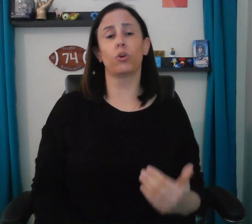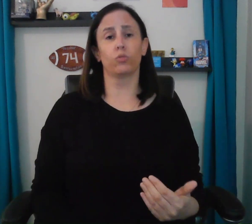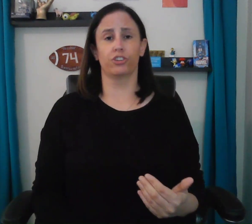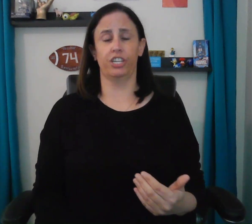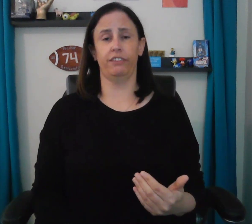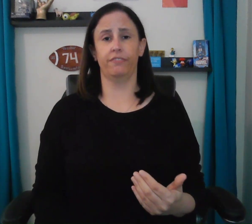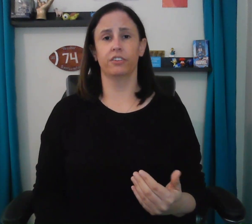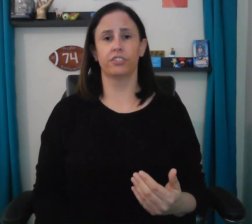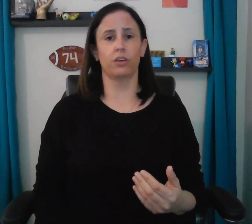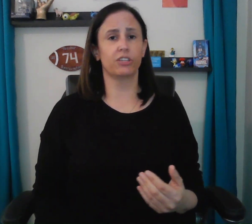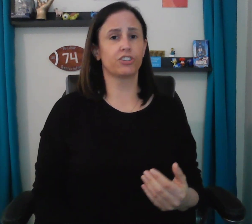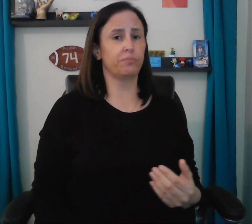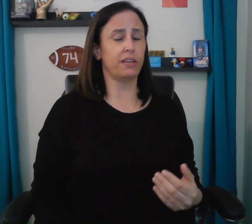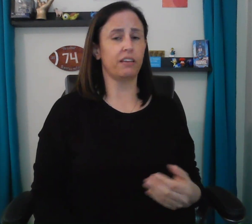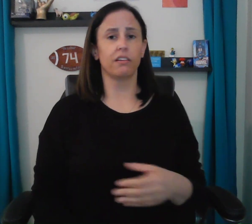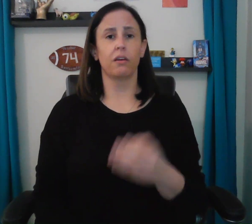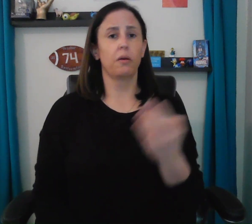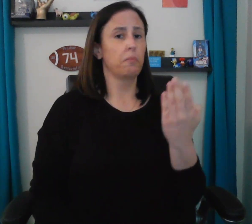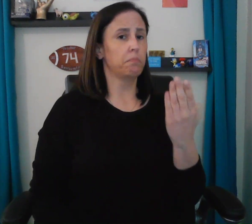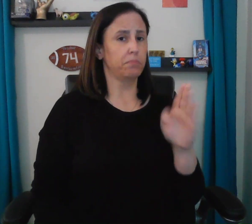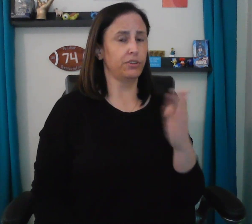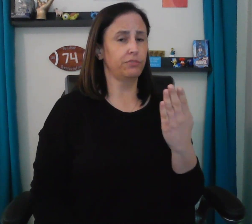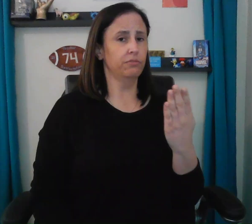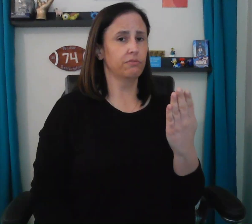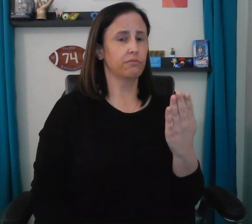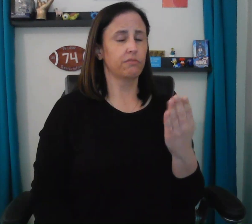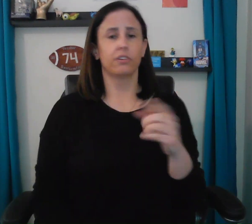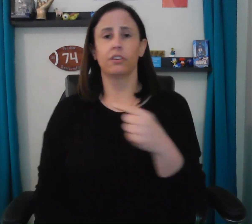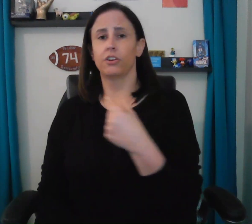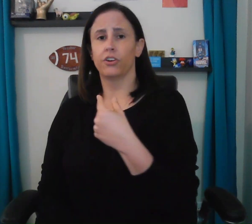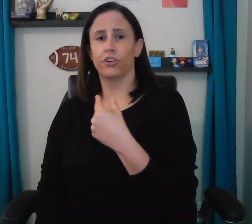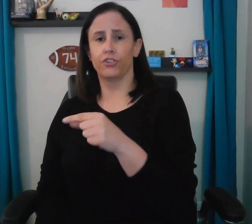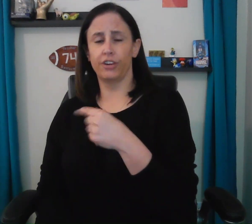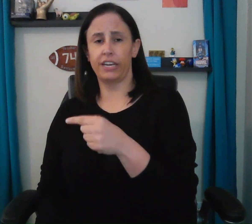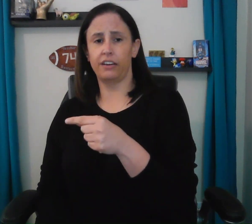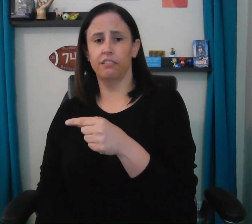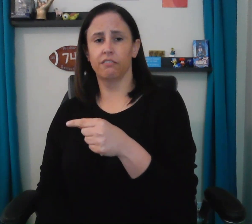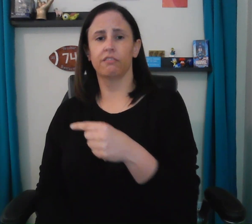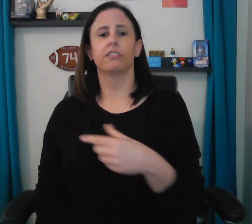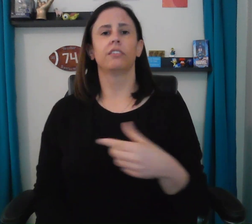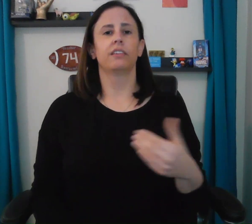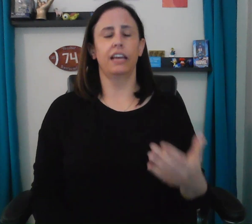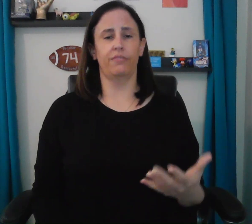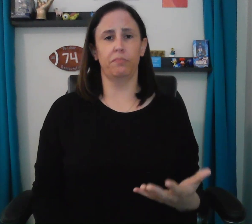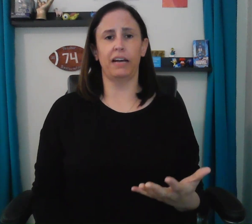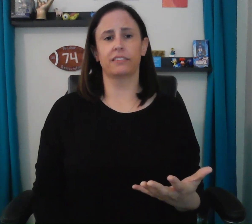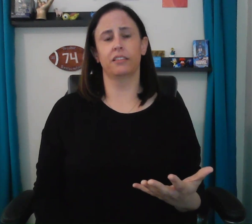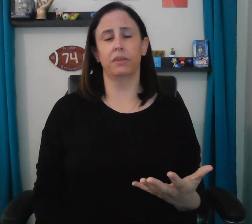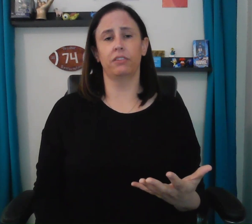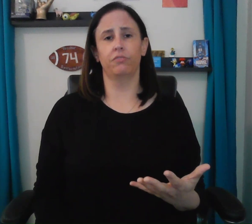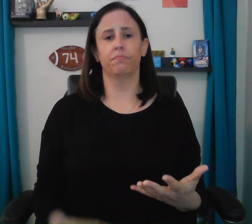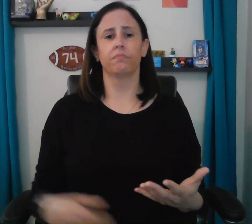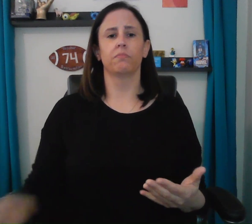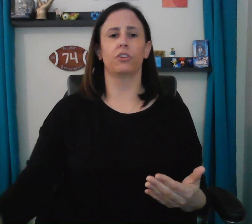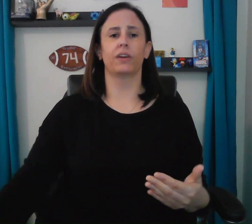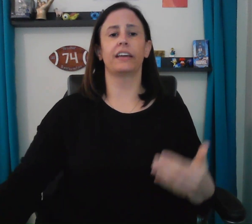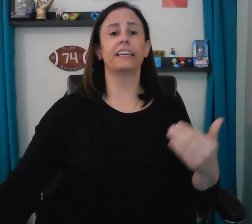shoulder shift. So it should be blue, green, and then back to the middle. Okay, it's